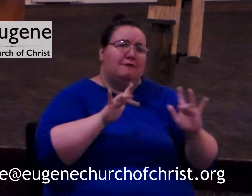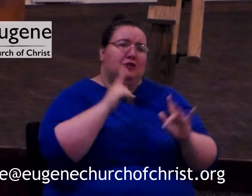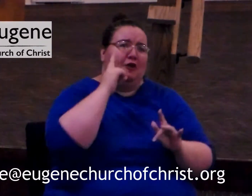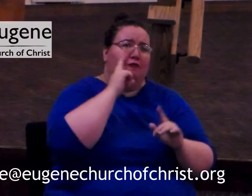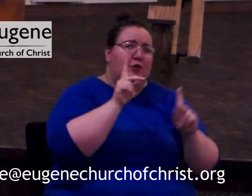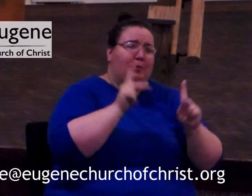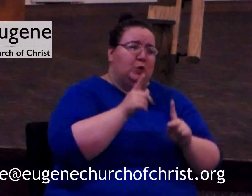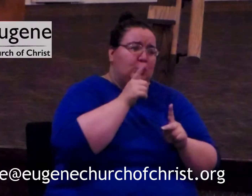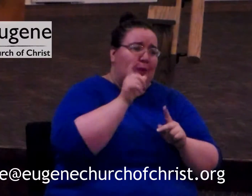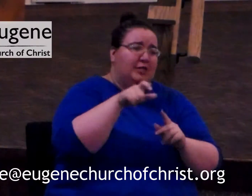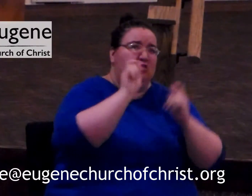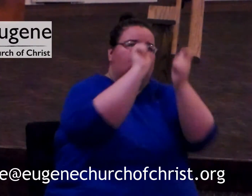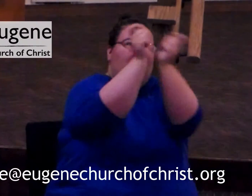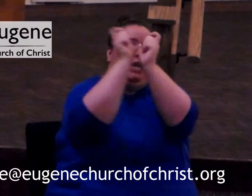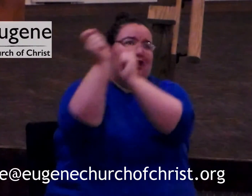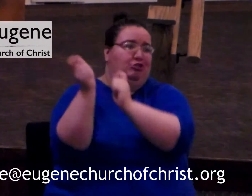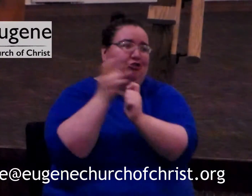church.